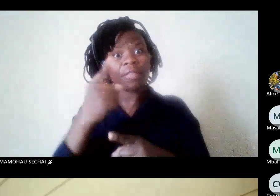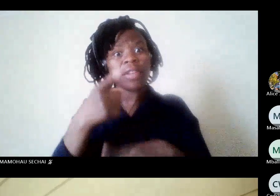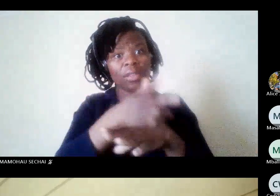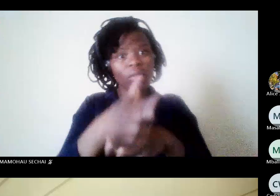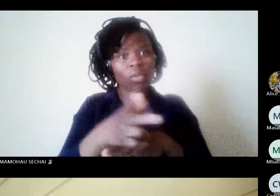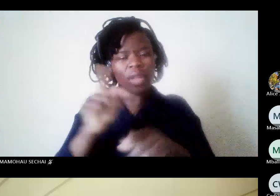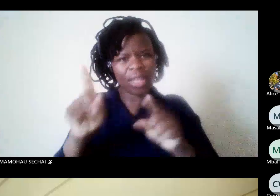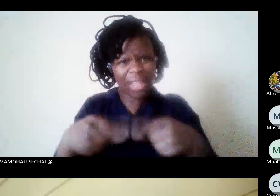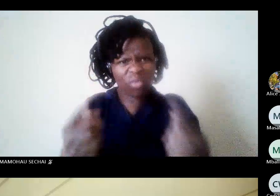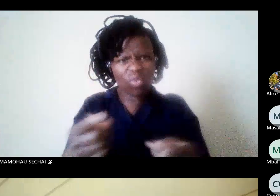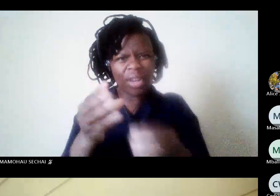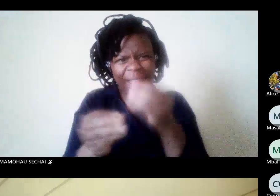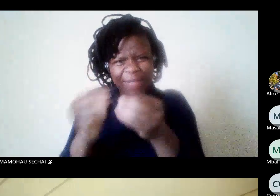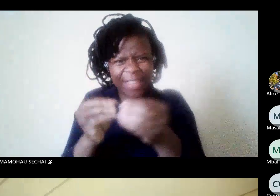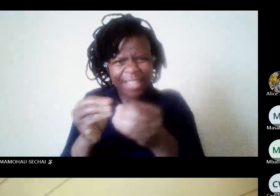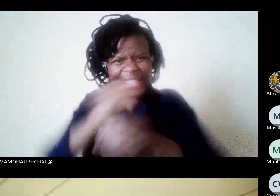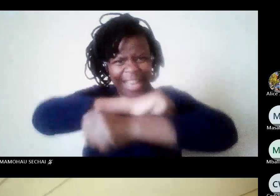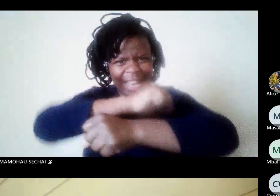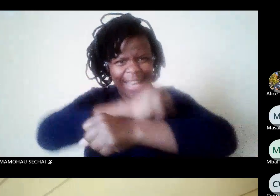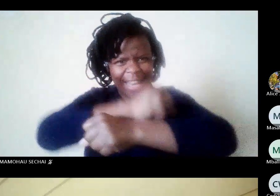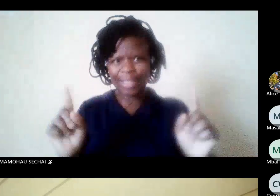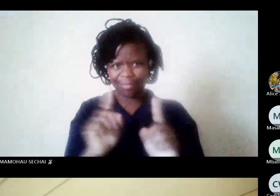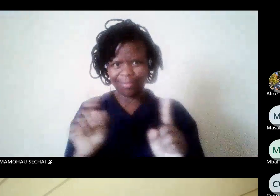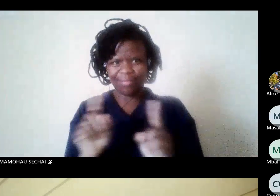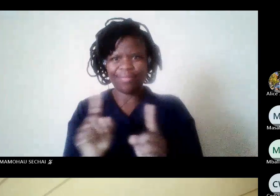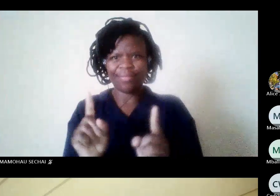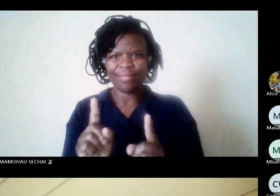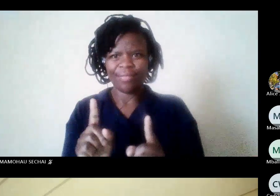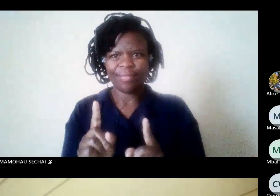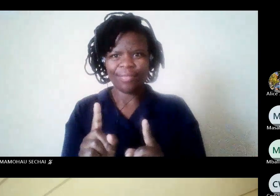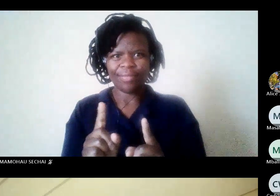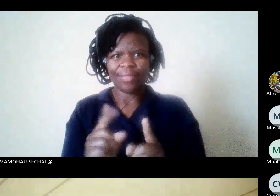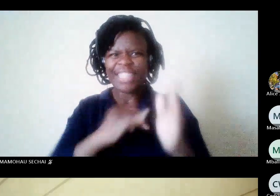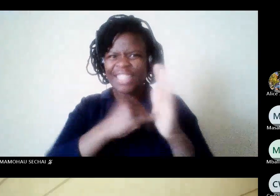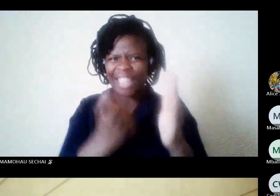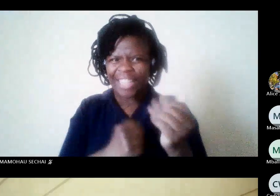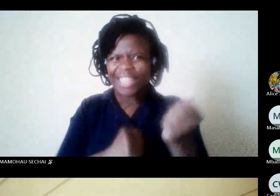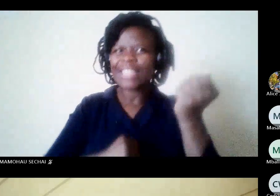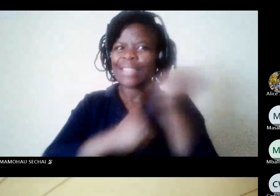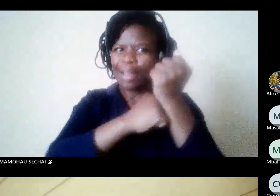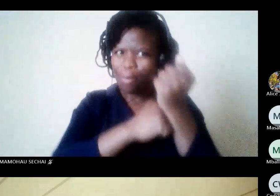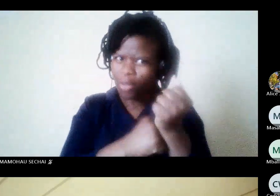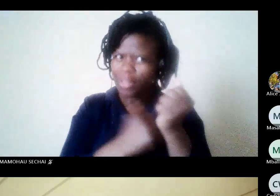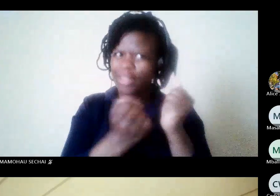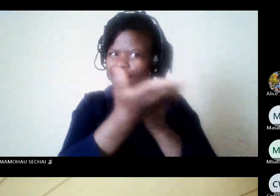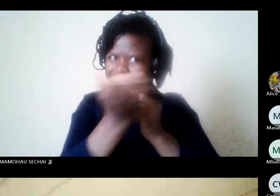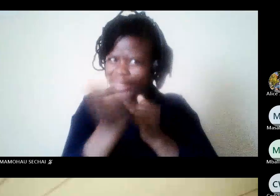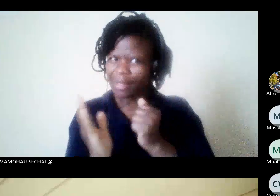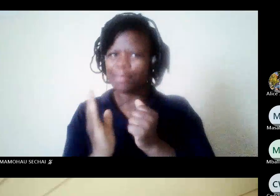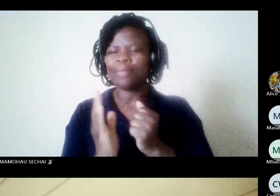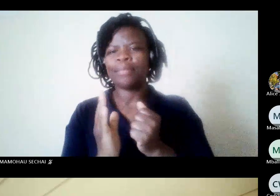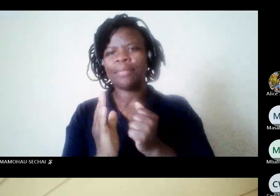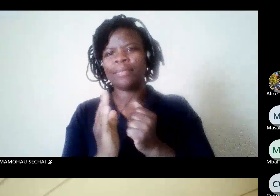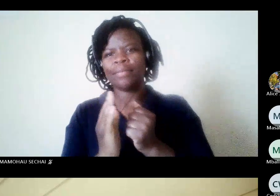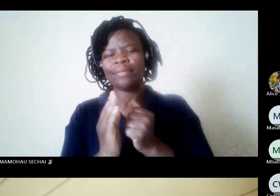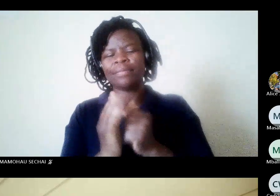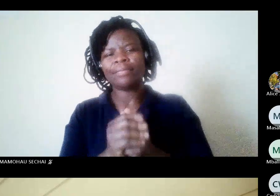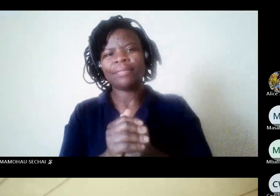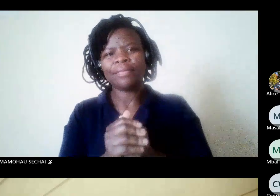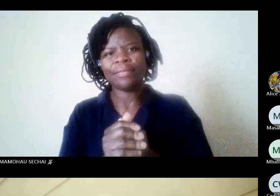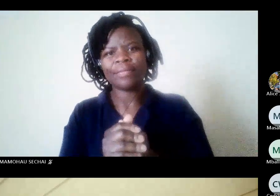Yeah, just supporting them. Brian shows us why that matters. Exactly. If a teacher misses that